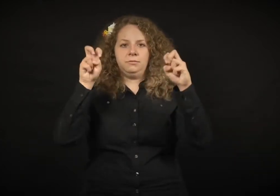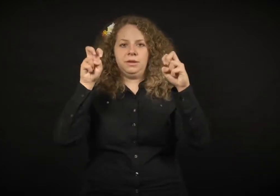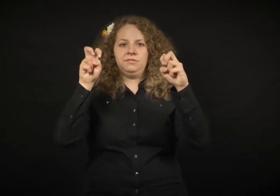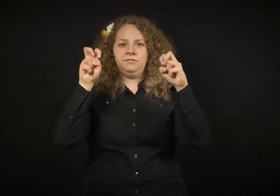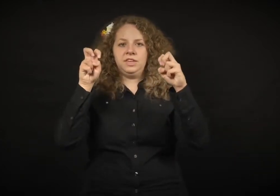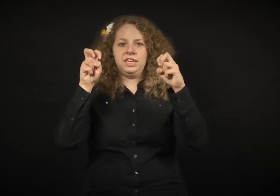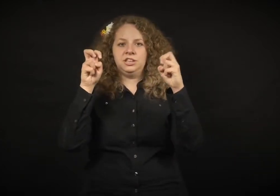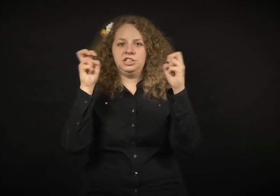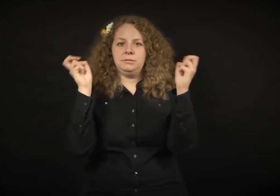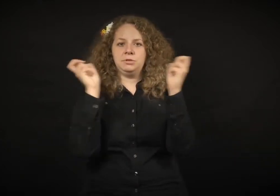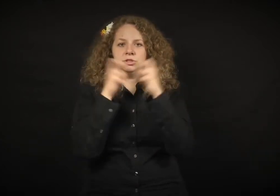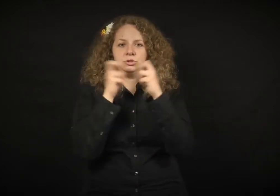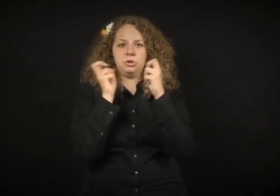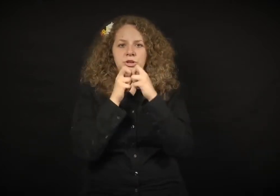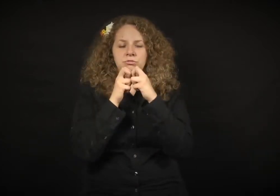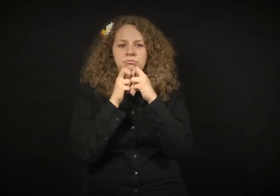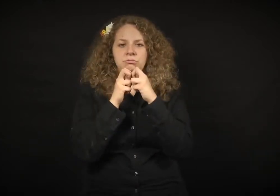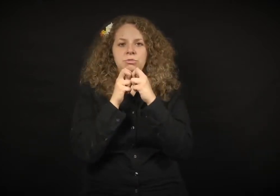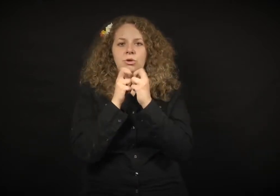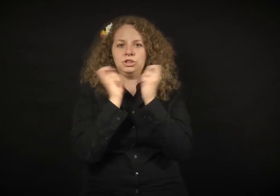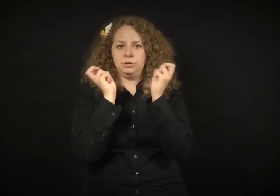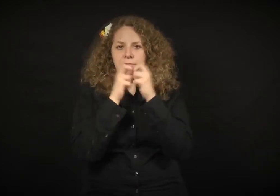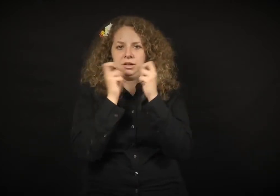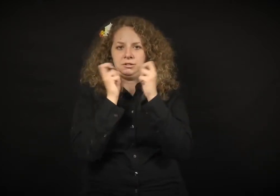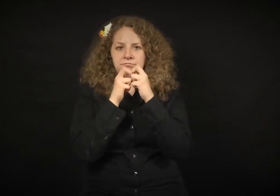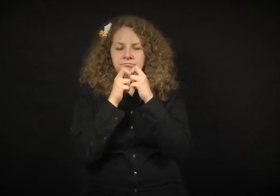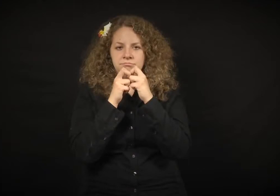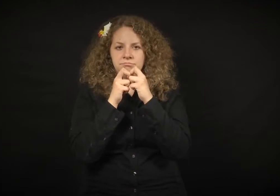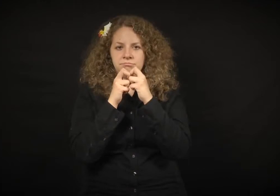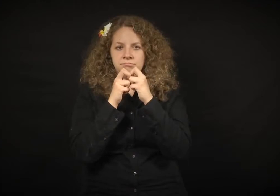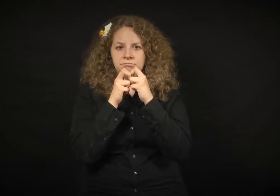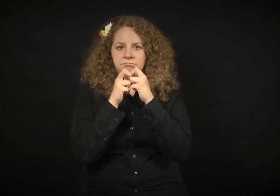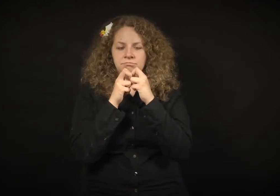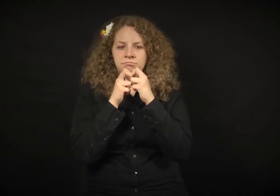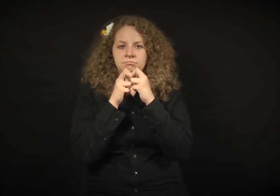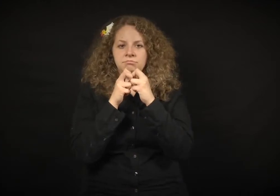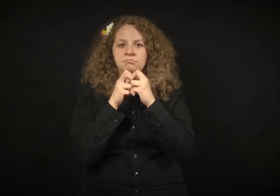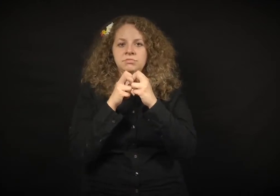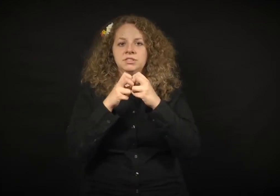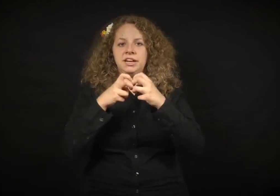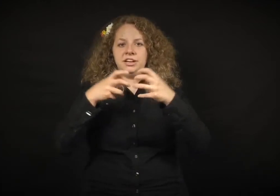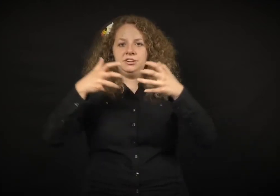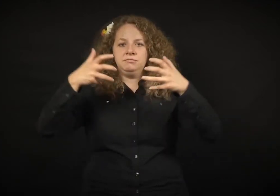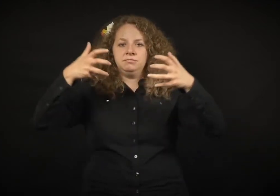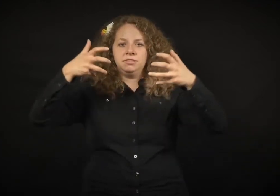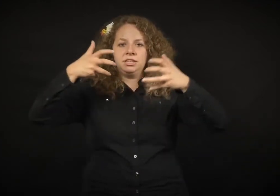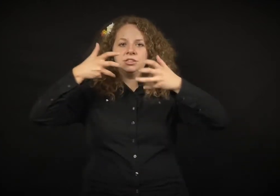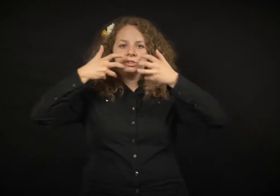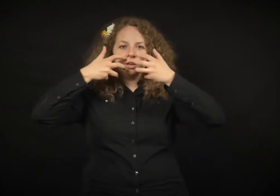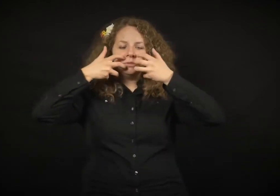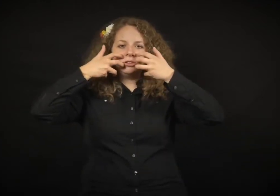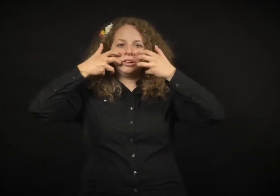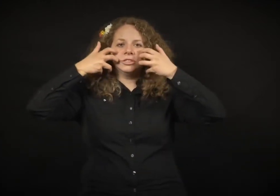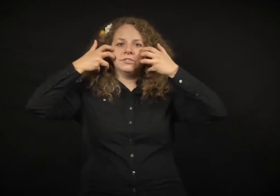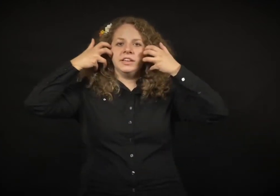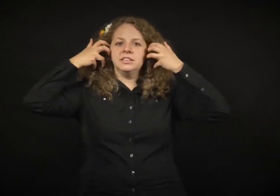a V hand shape, squirrel or chipmunk. Tiger, like the stripes across their